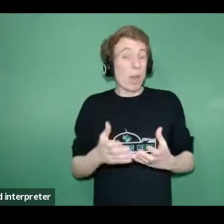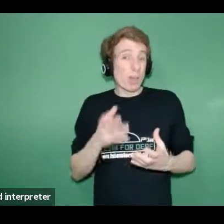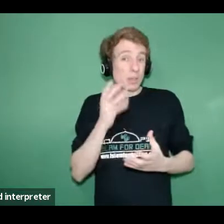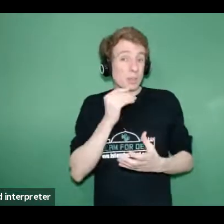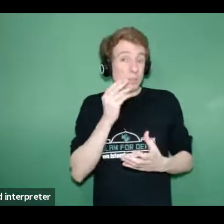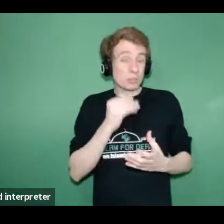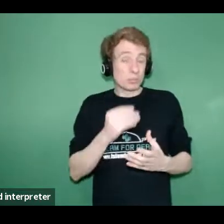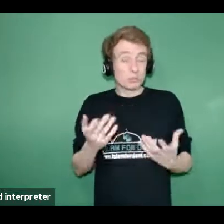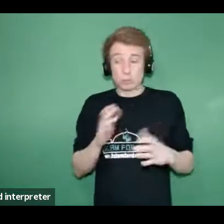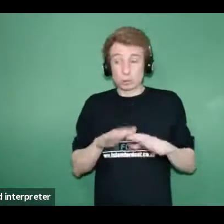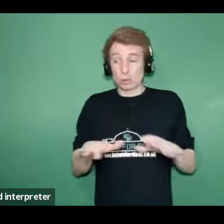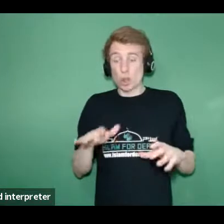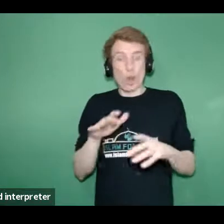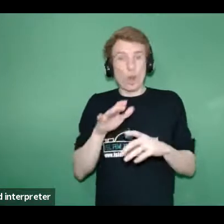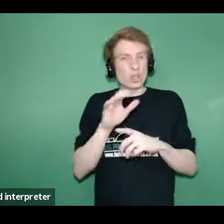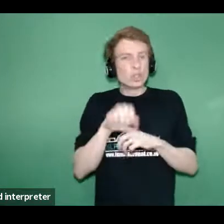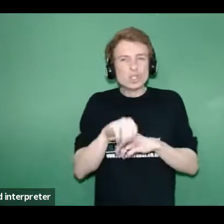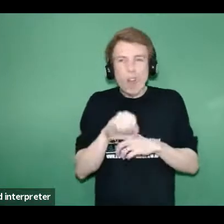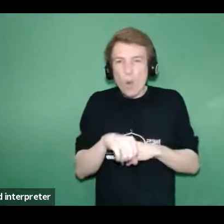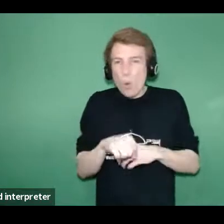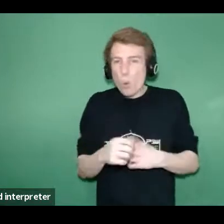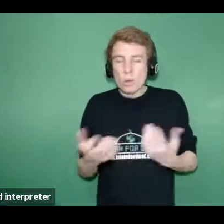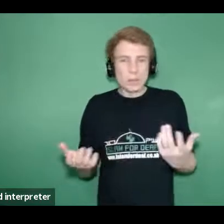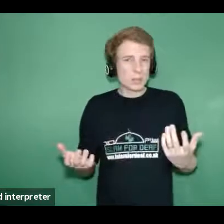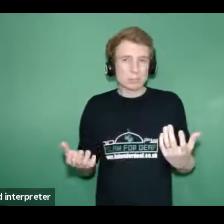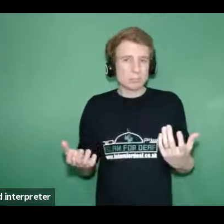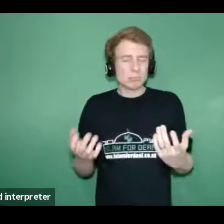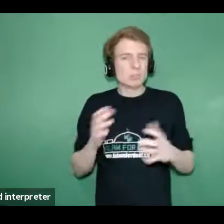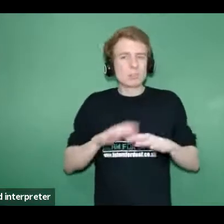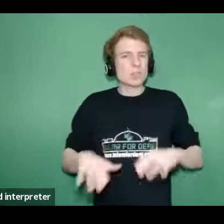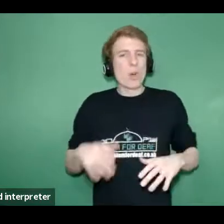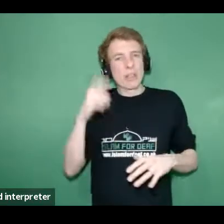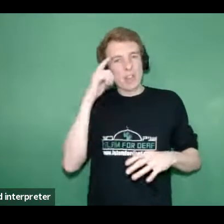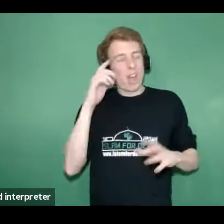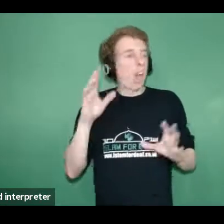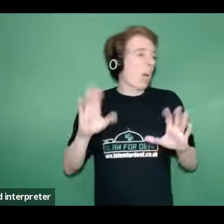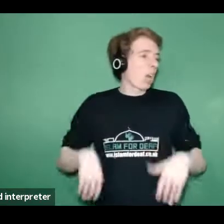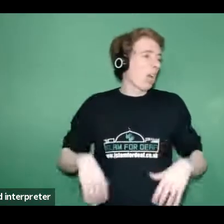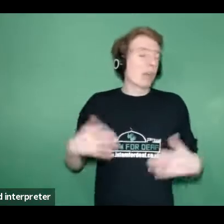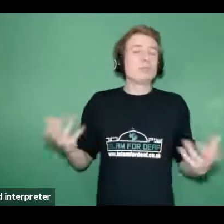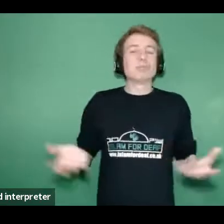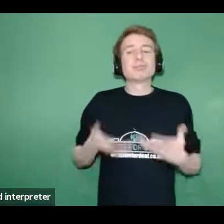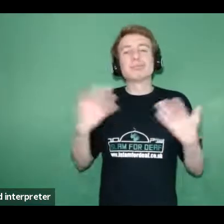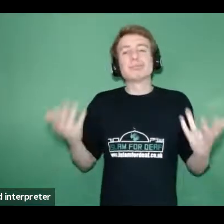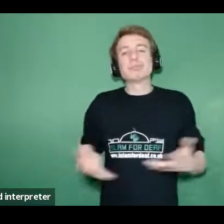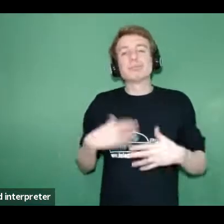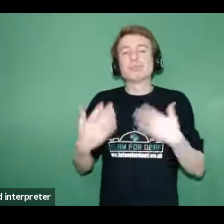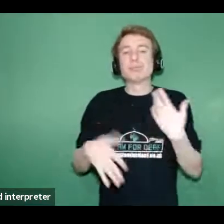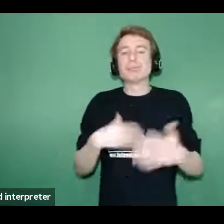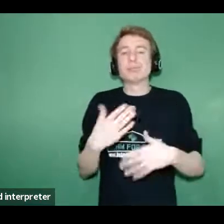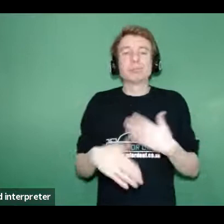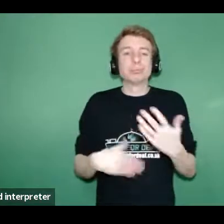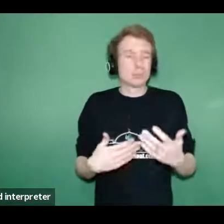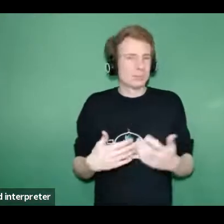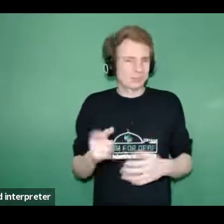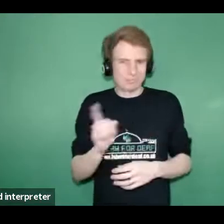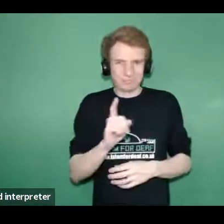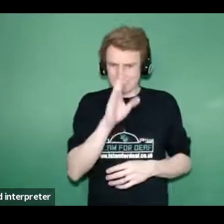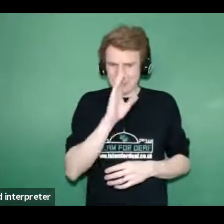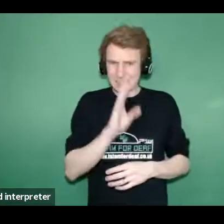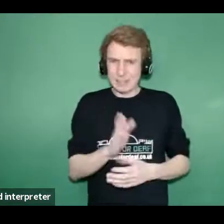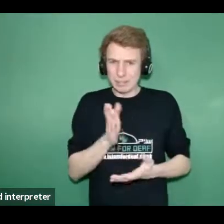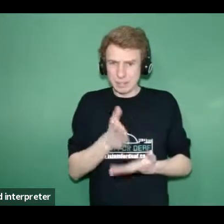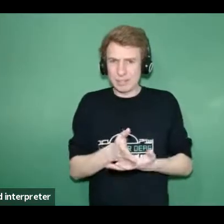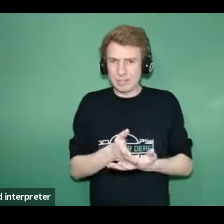joke, and it's not to be taken as a plaything, and it's a serious matter. And we can look at many examples of